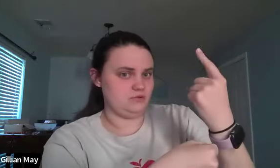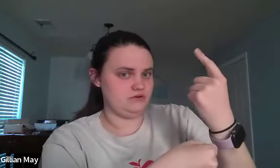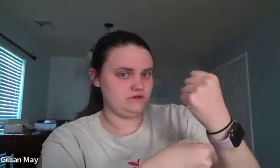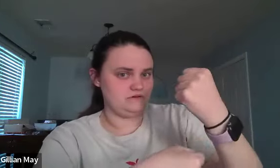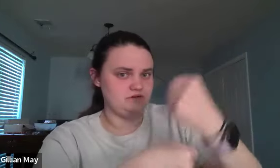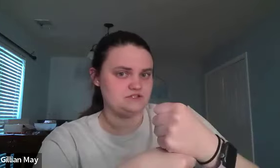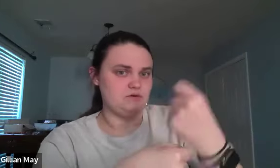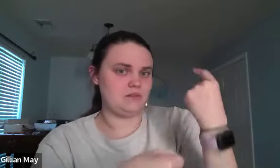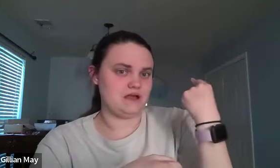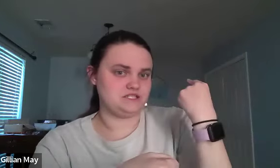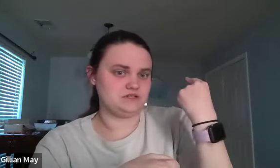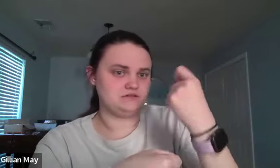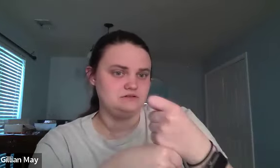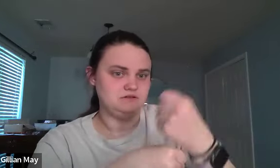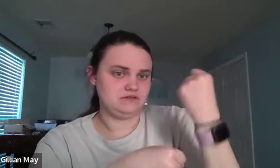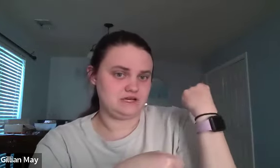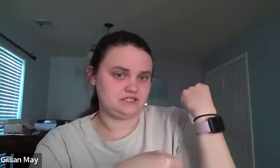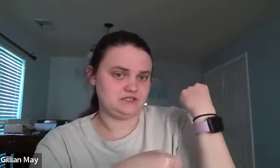pointer finger. So last year.